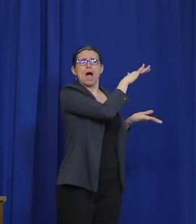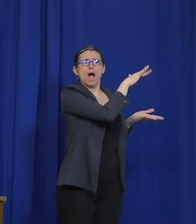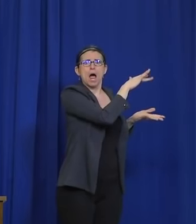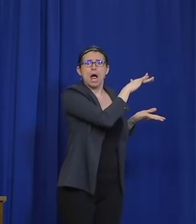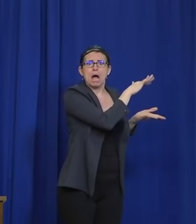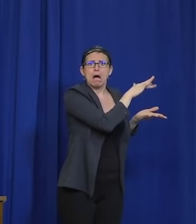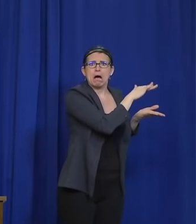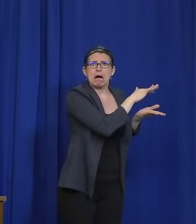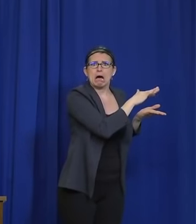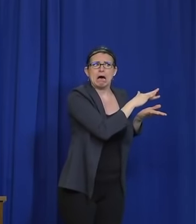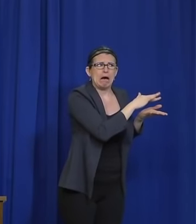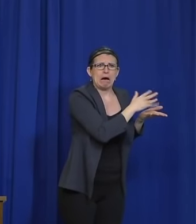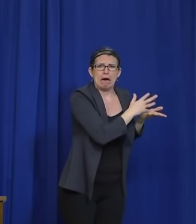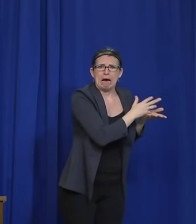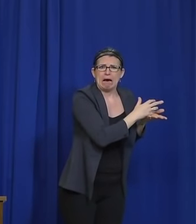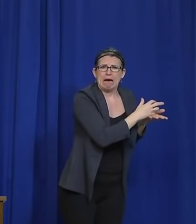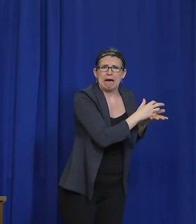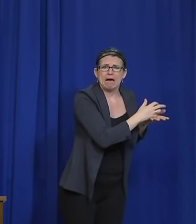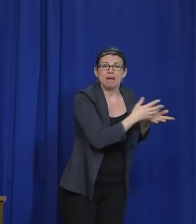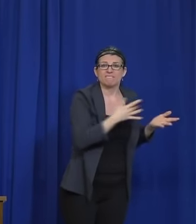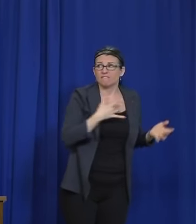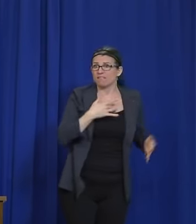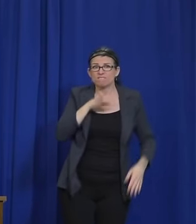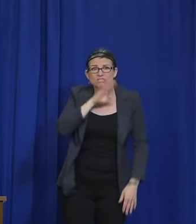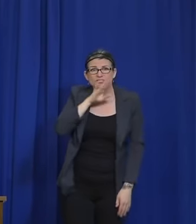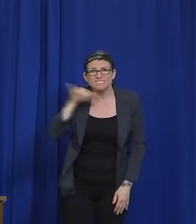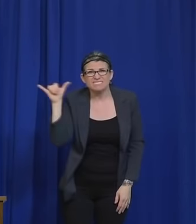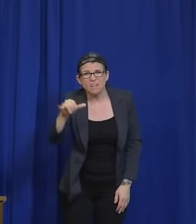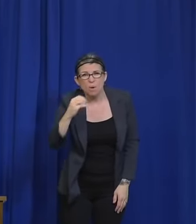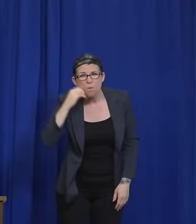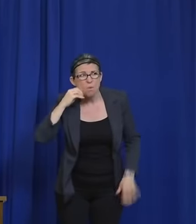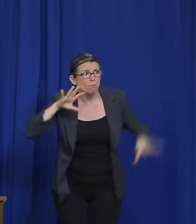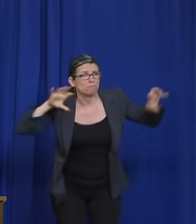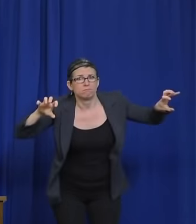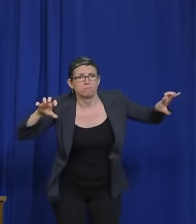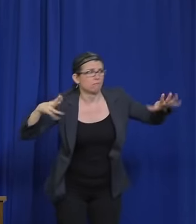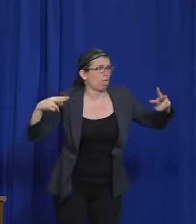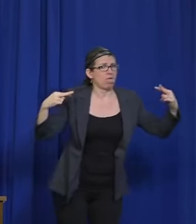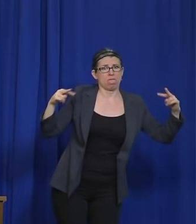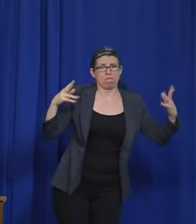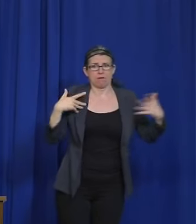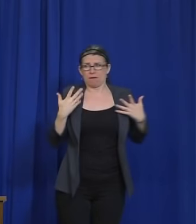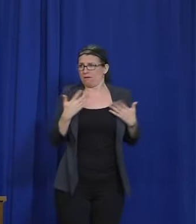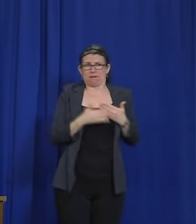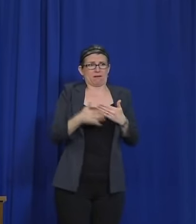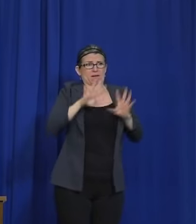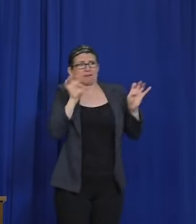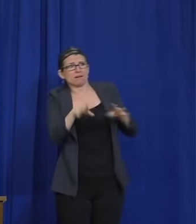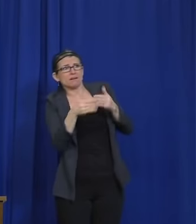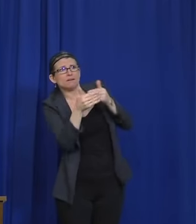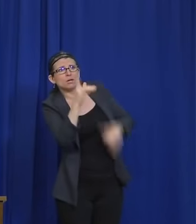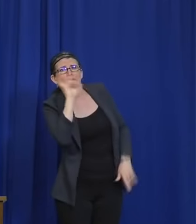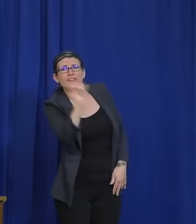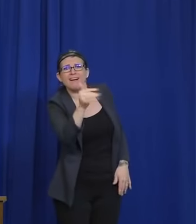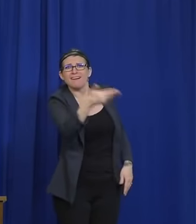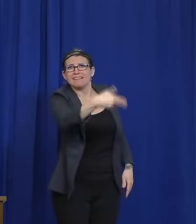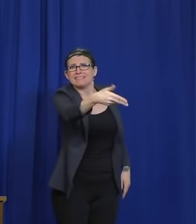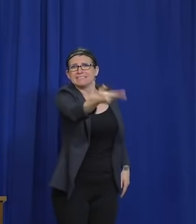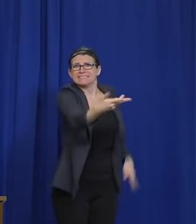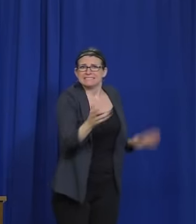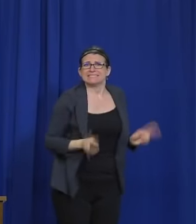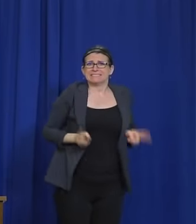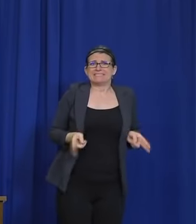frustration, and fear are all testing our endurance. Sometimes it feels like you're at the end of your